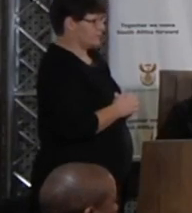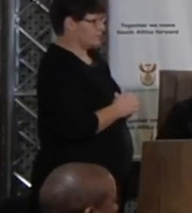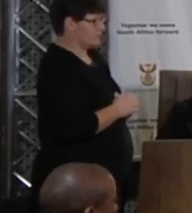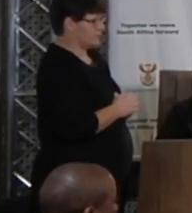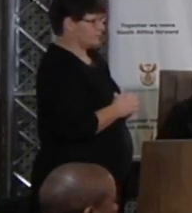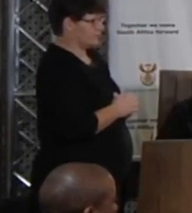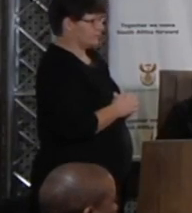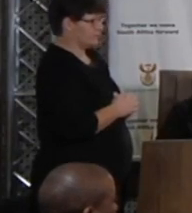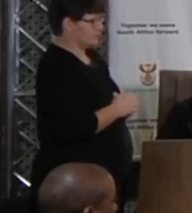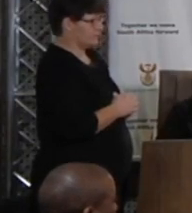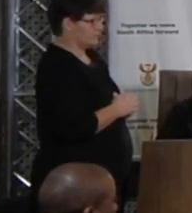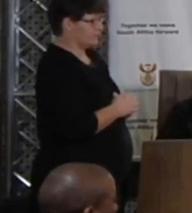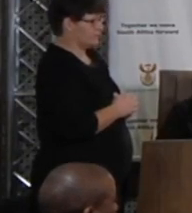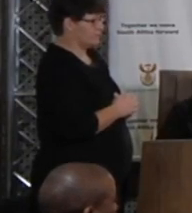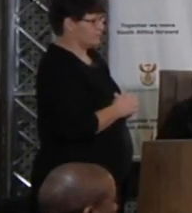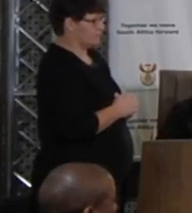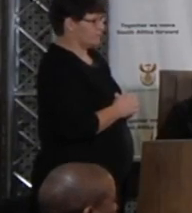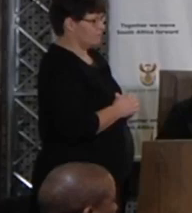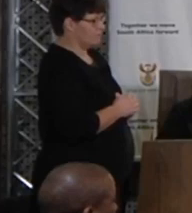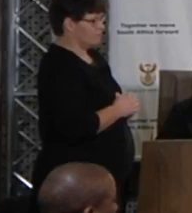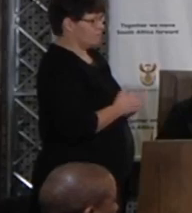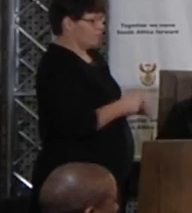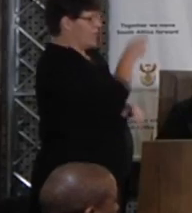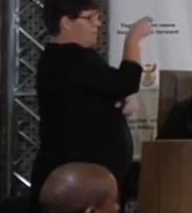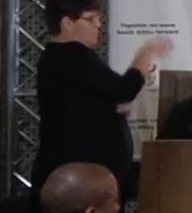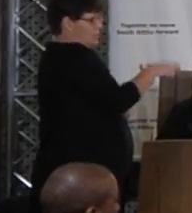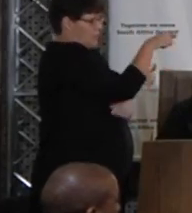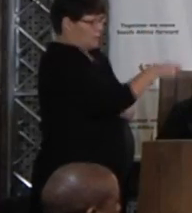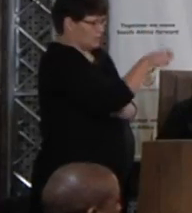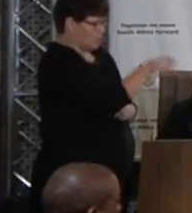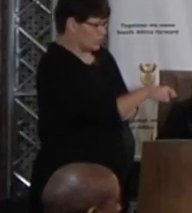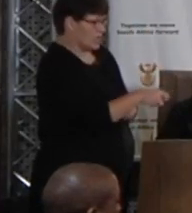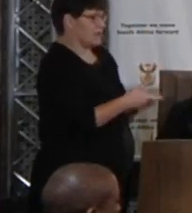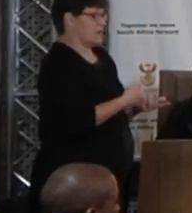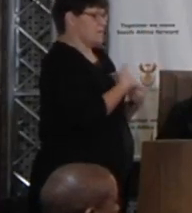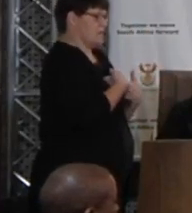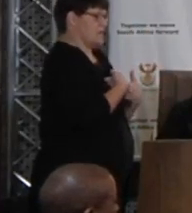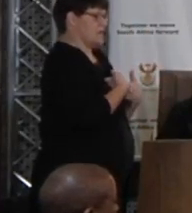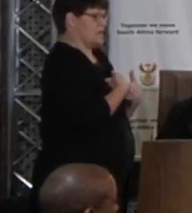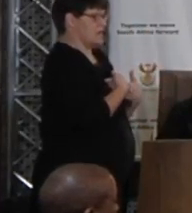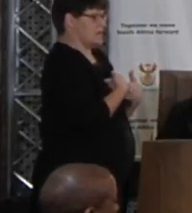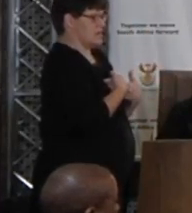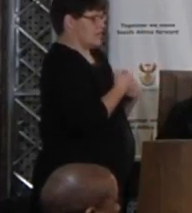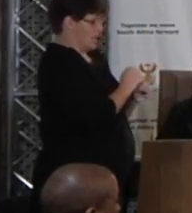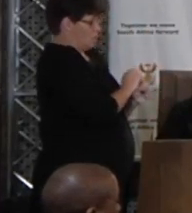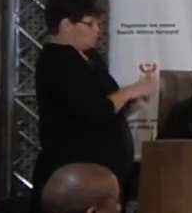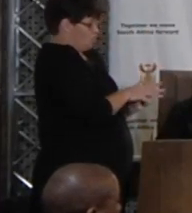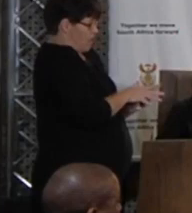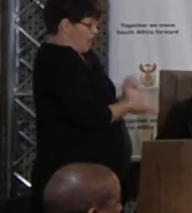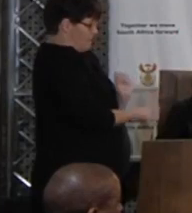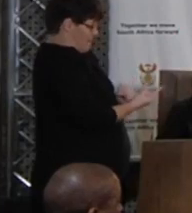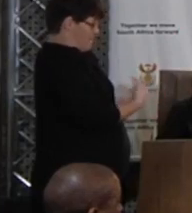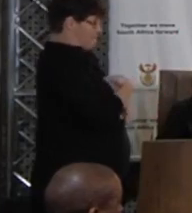ukuthi njengoba umuntu mangabe negciwane tholakala ukuthi unalo legciwane le COVID-19